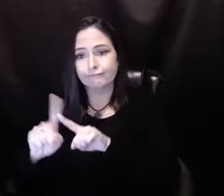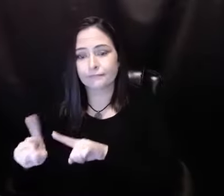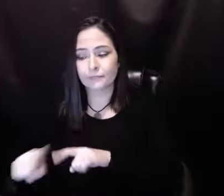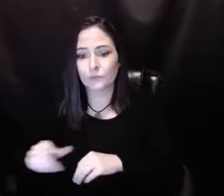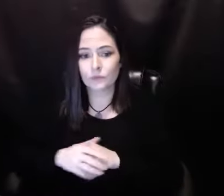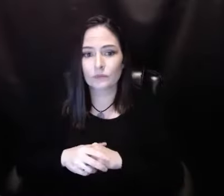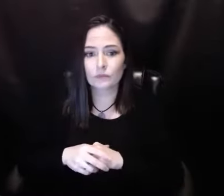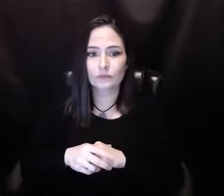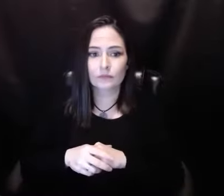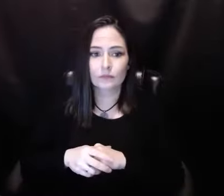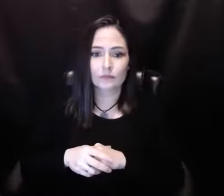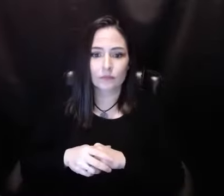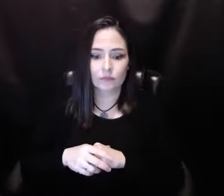because of his addictions.